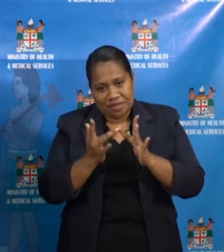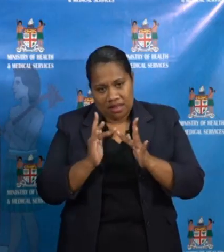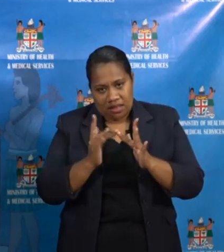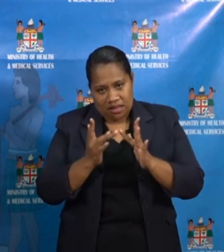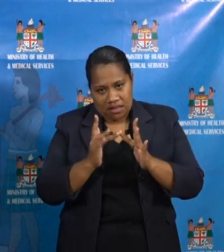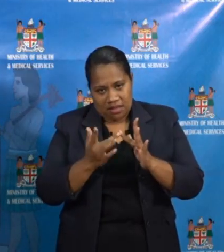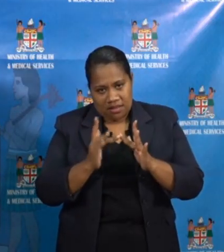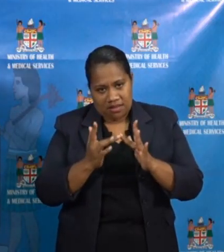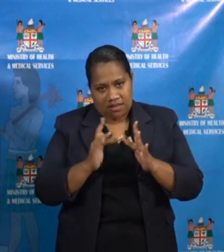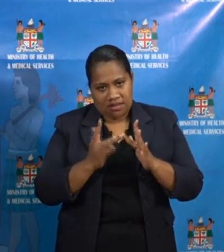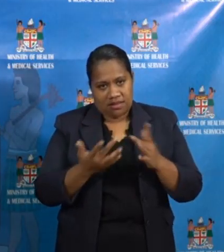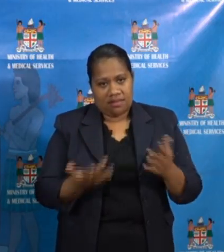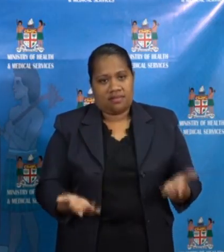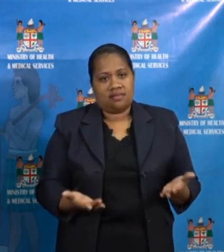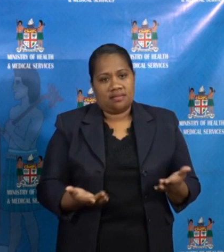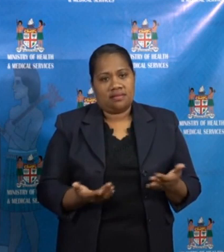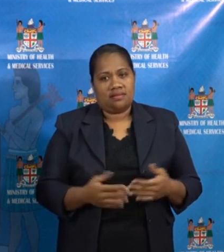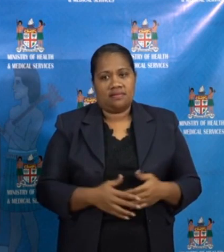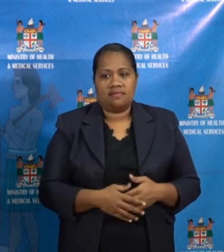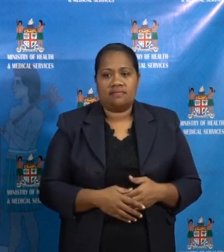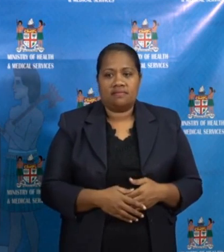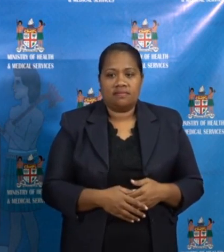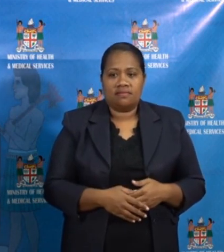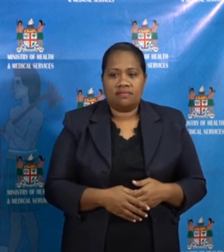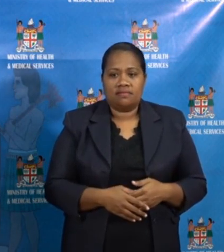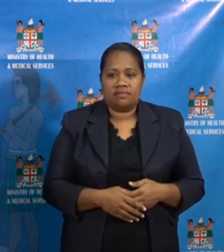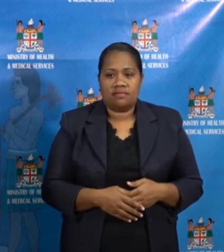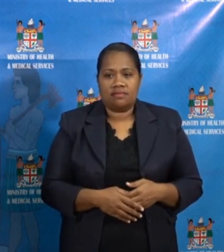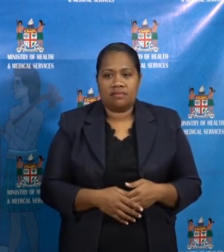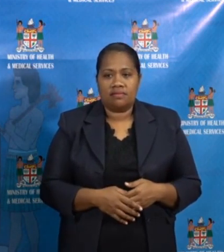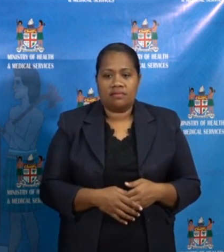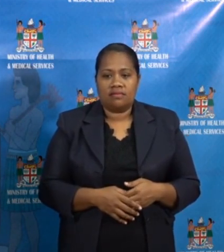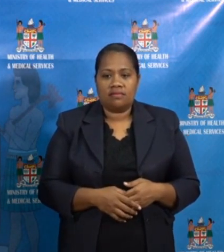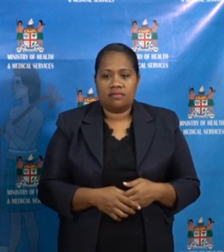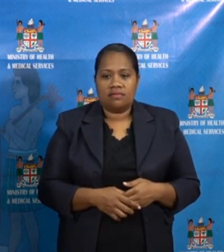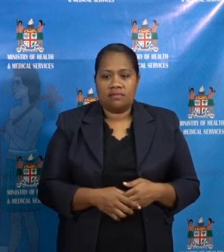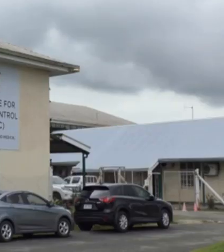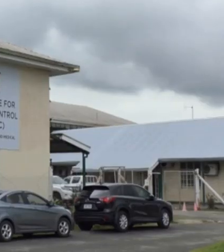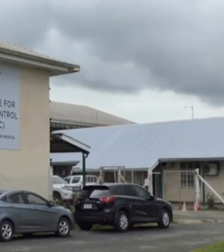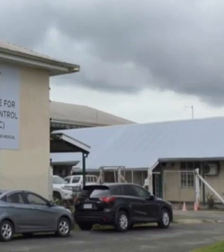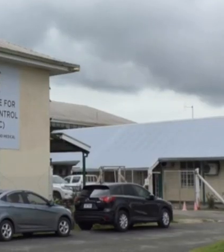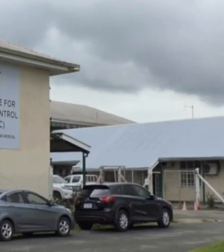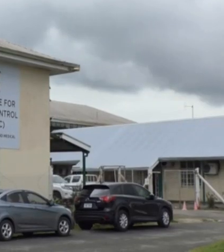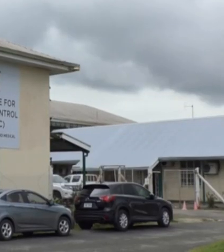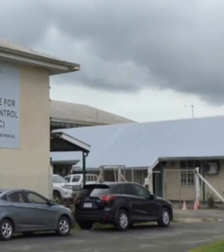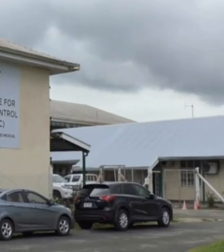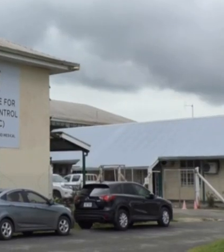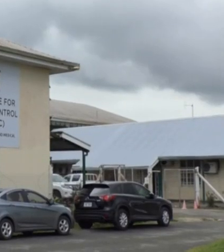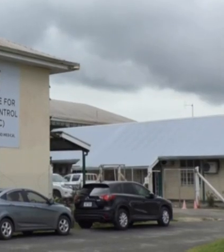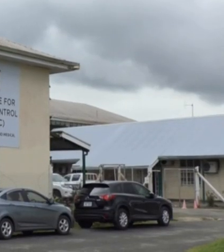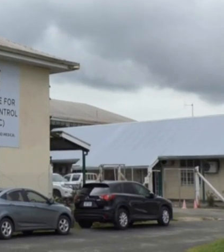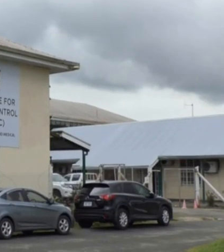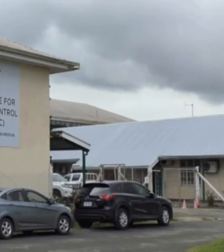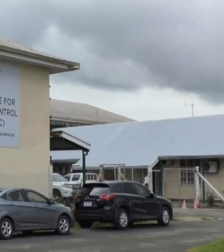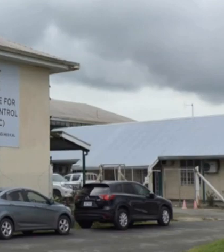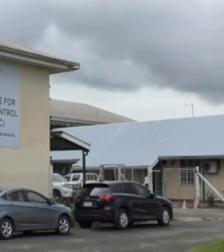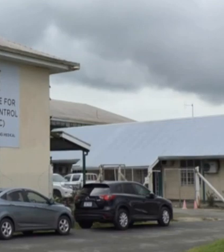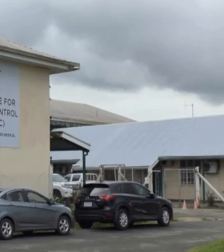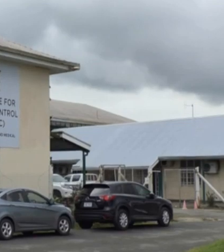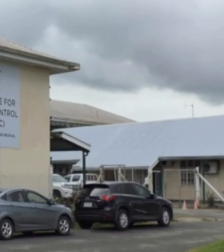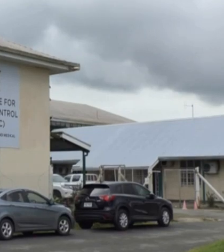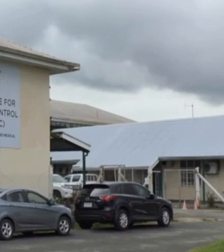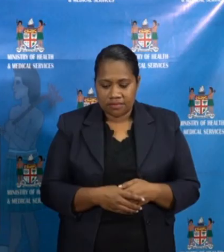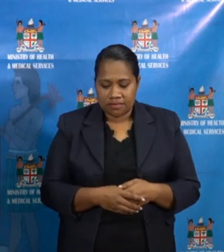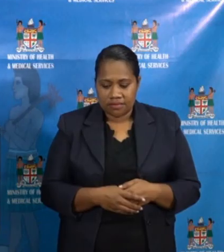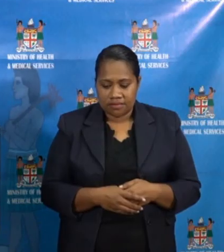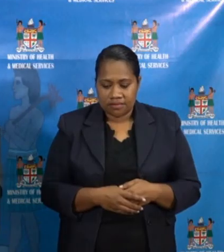protection. The Health Ministry also weighed in on the privacy issue, such as that of the 14-year-old student who tested positive for